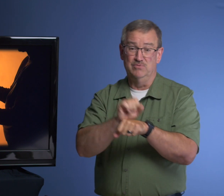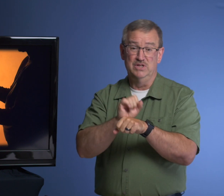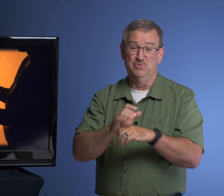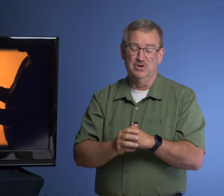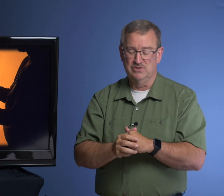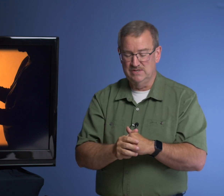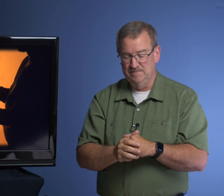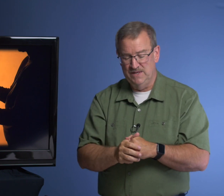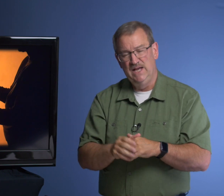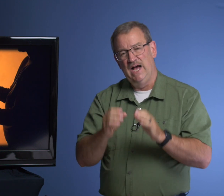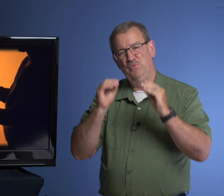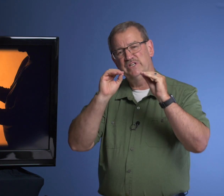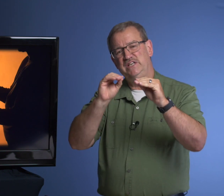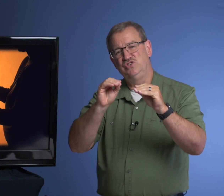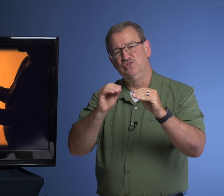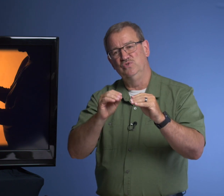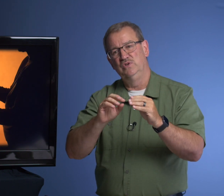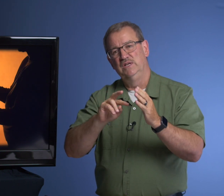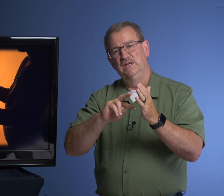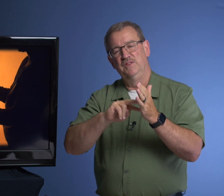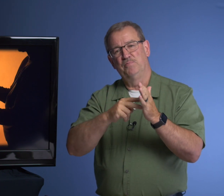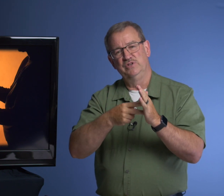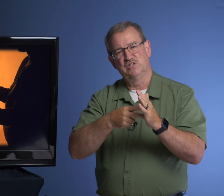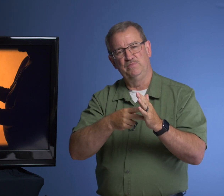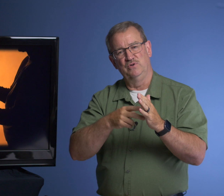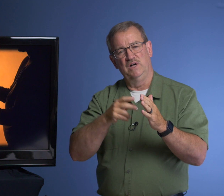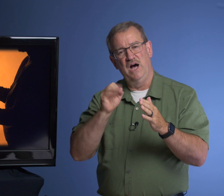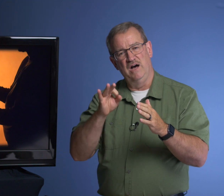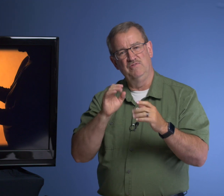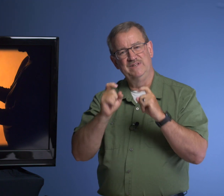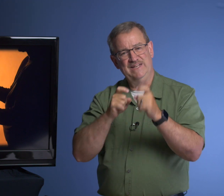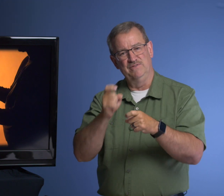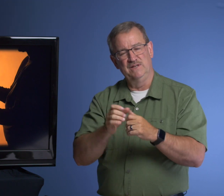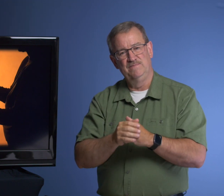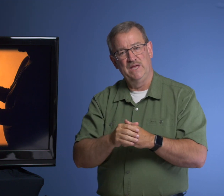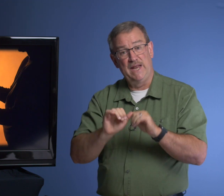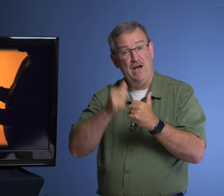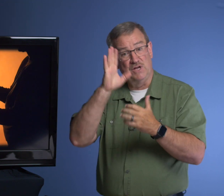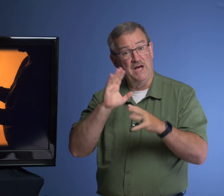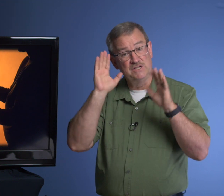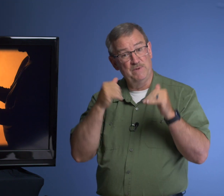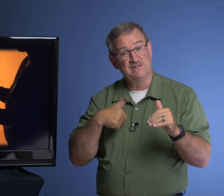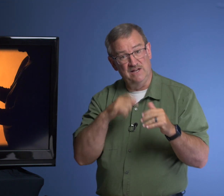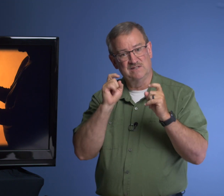really works. I want to teach you the principle of giving and how God expects us to